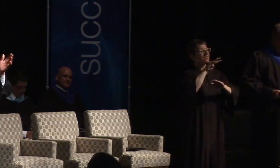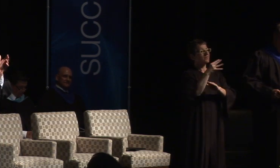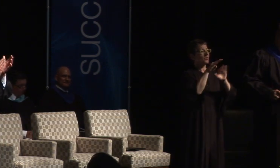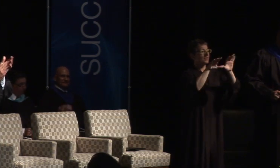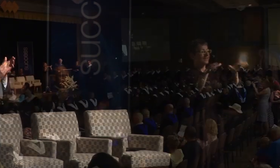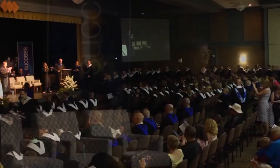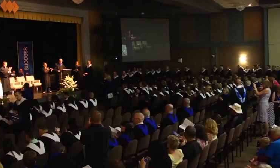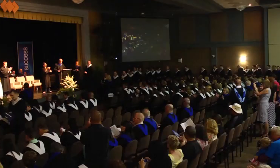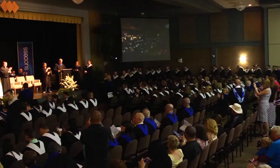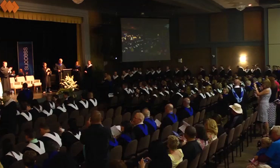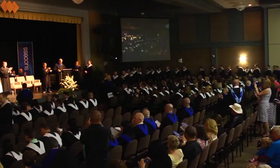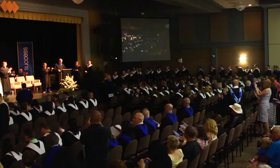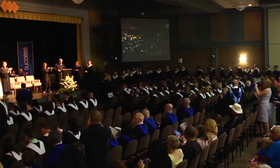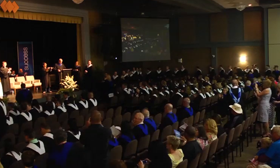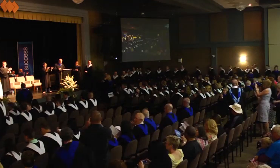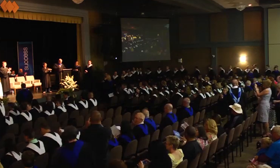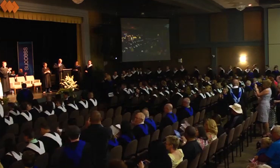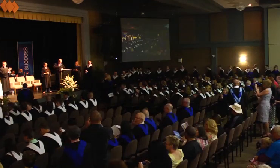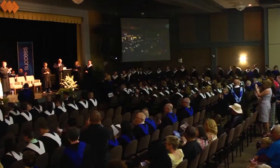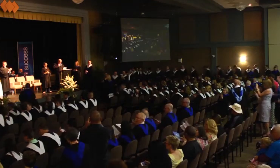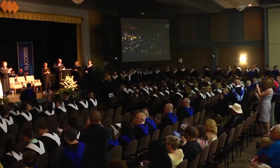Engineering.